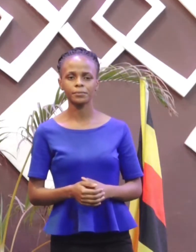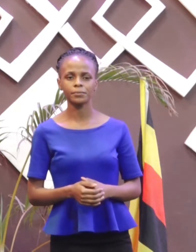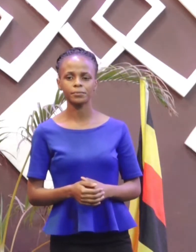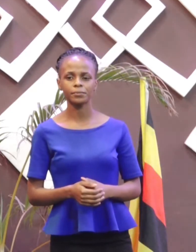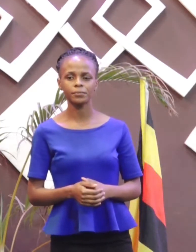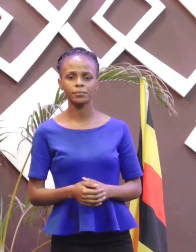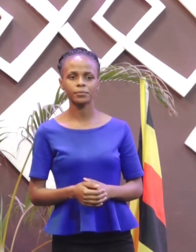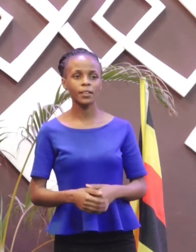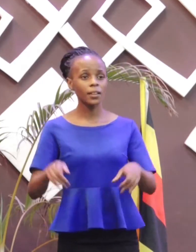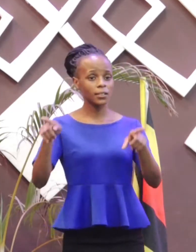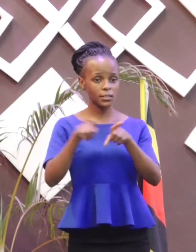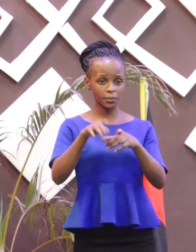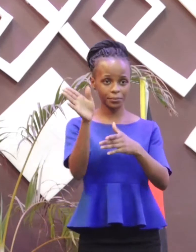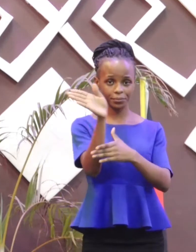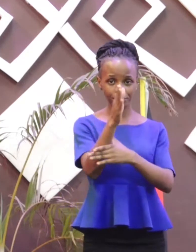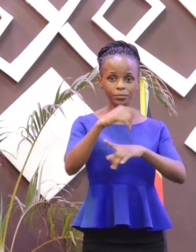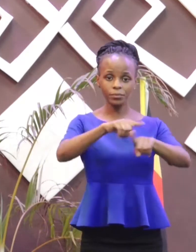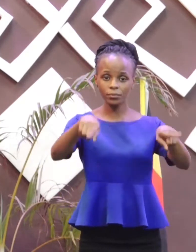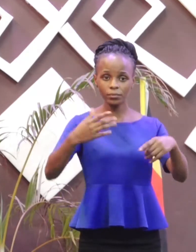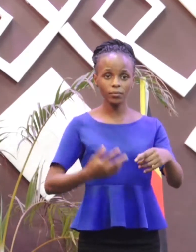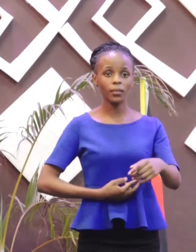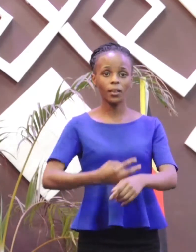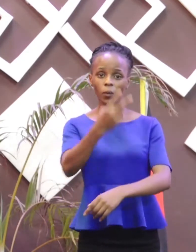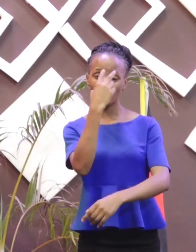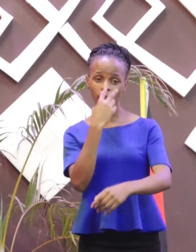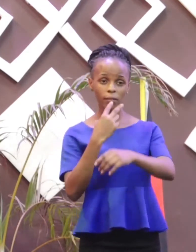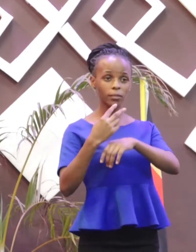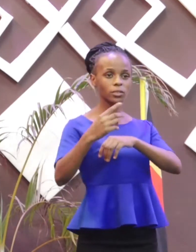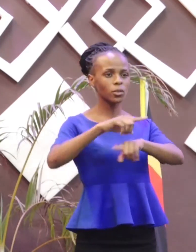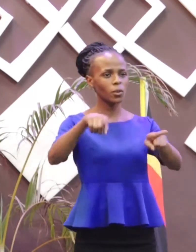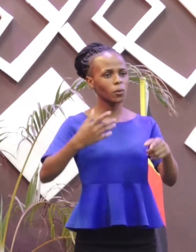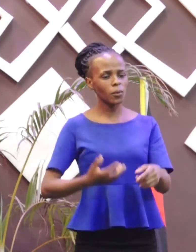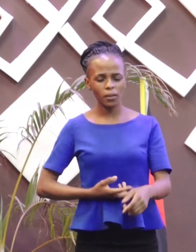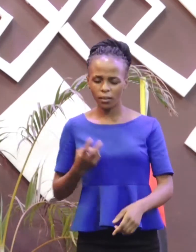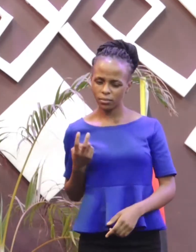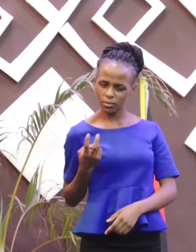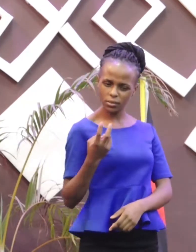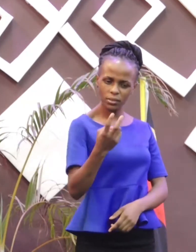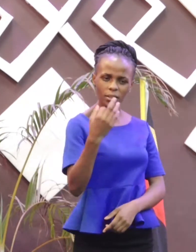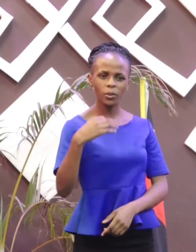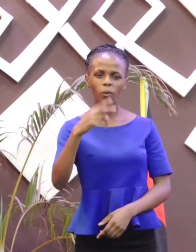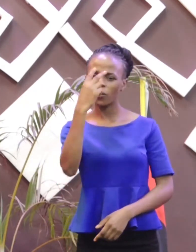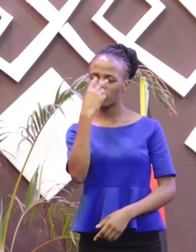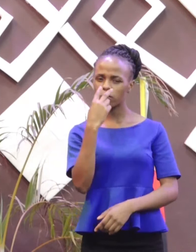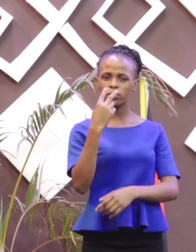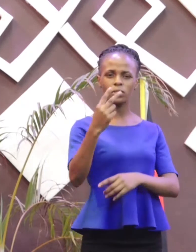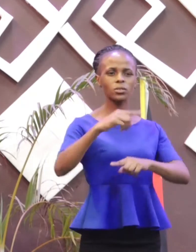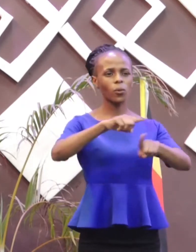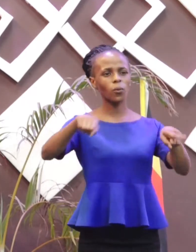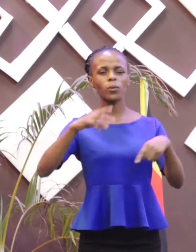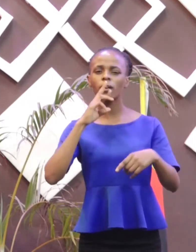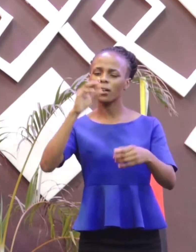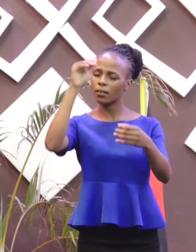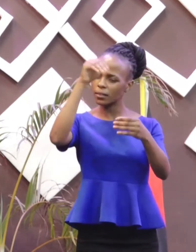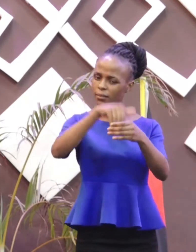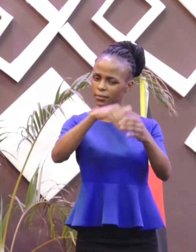that you have. Ngobweereza tulina okwolesebwa, tulina olugendo lw'okwolesebwa lwe tutambula. As a ministry, we